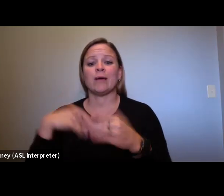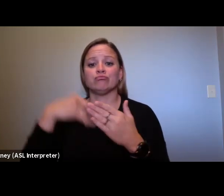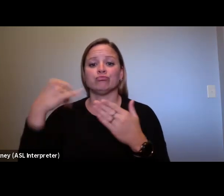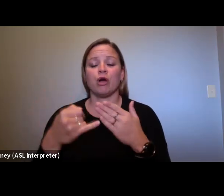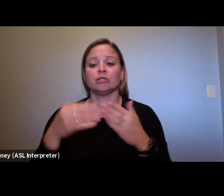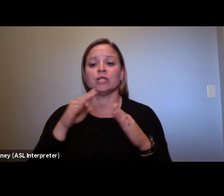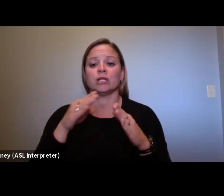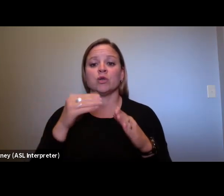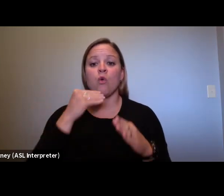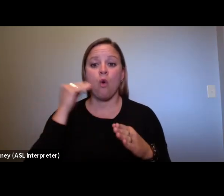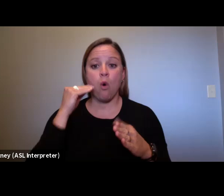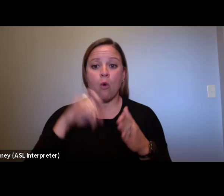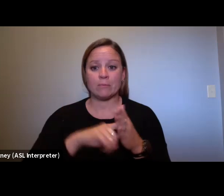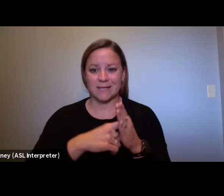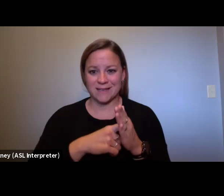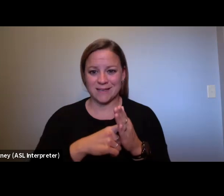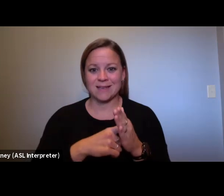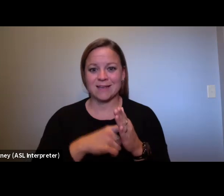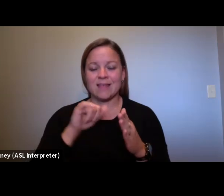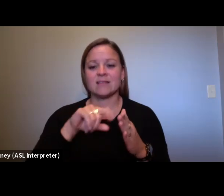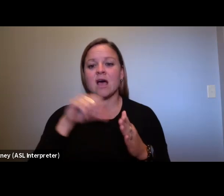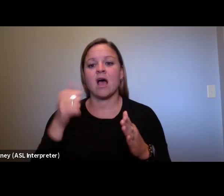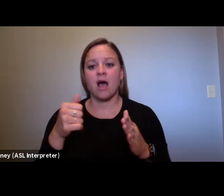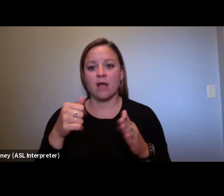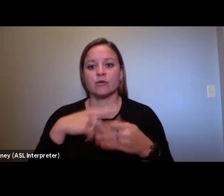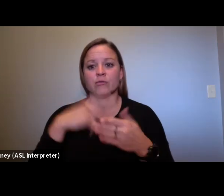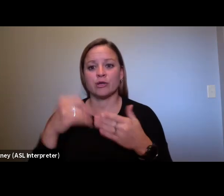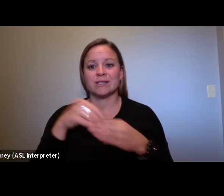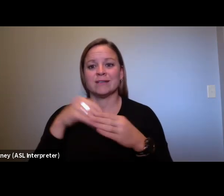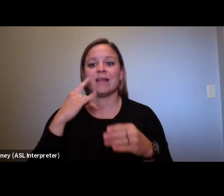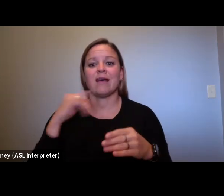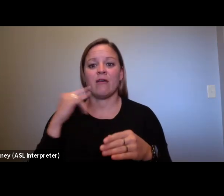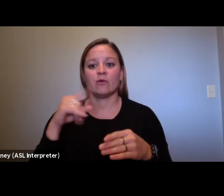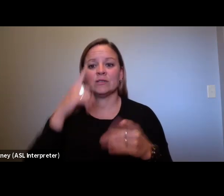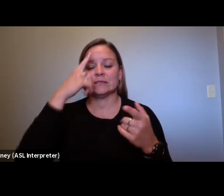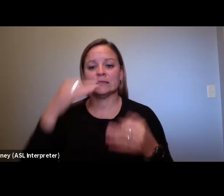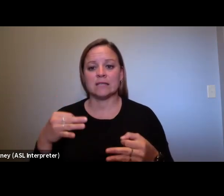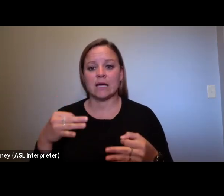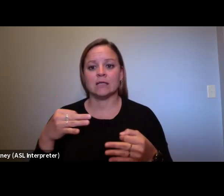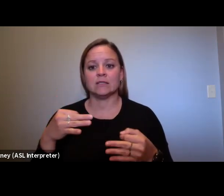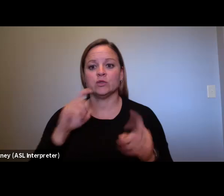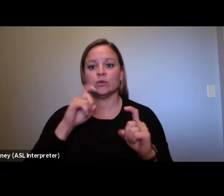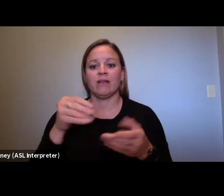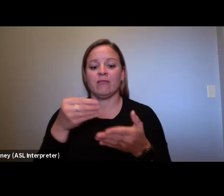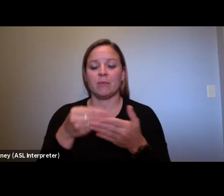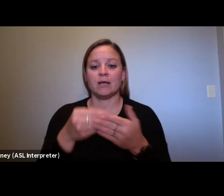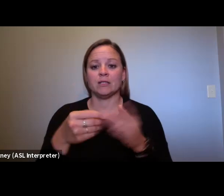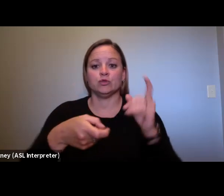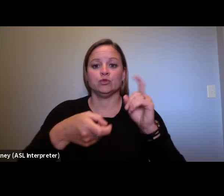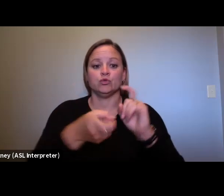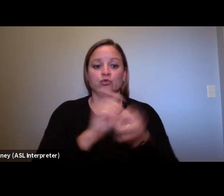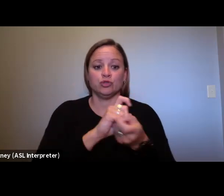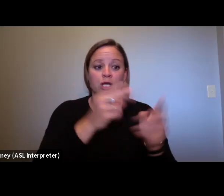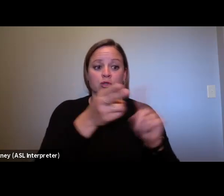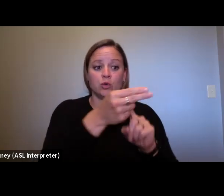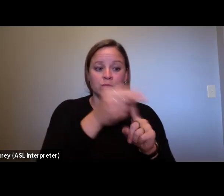Key, which is also another program within California that they decided to put money to convert motels into permanent housing.